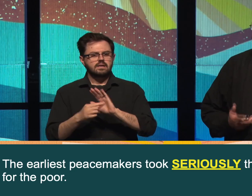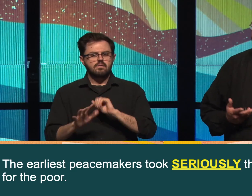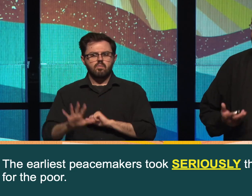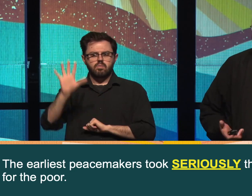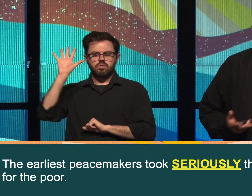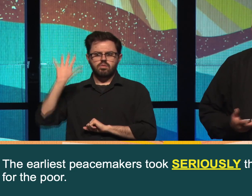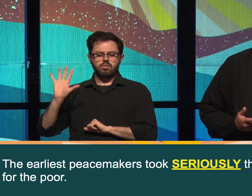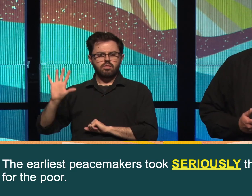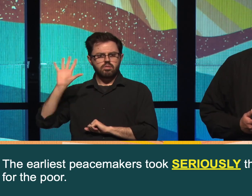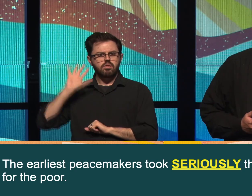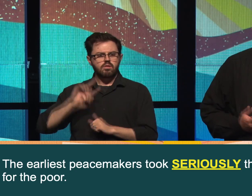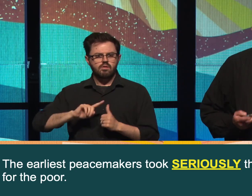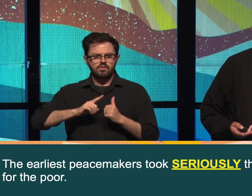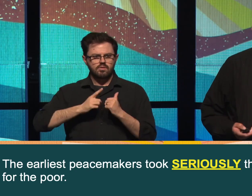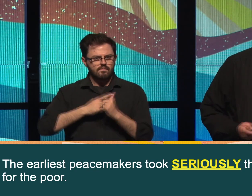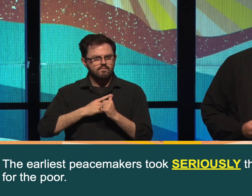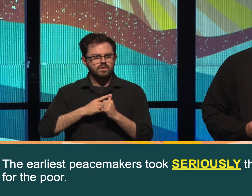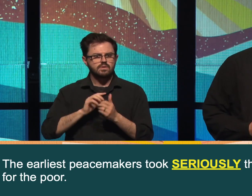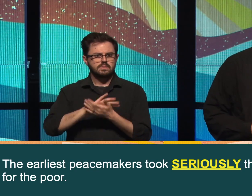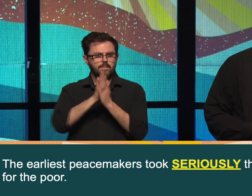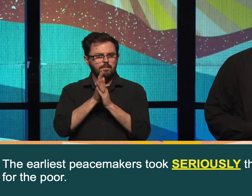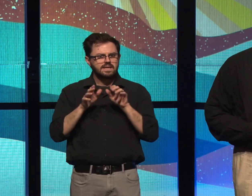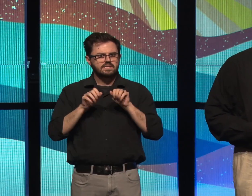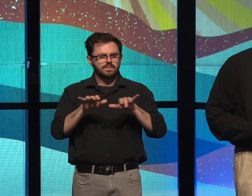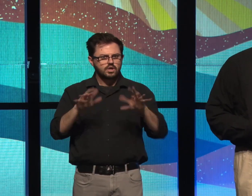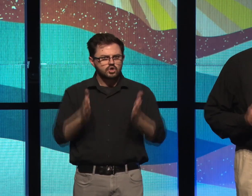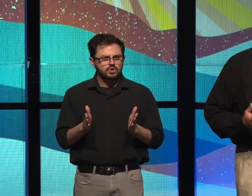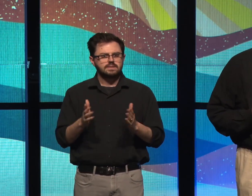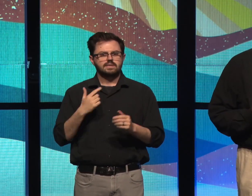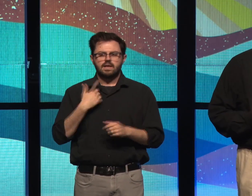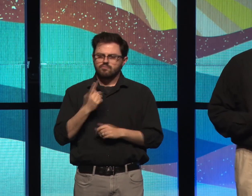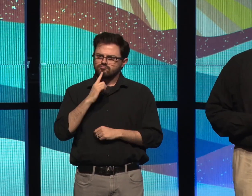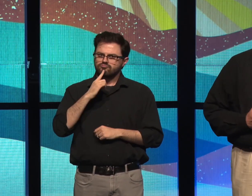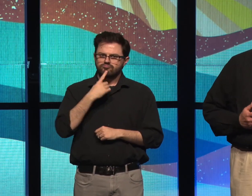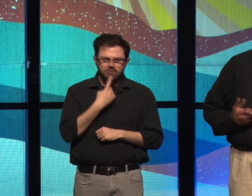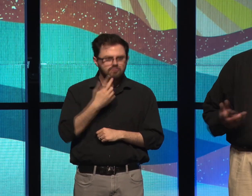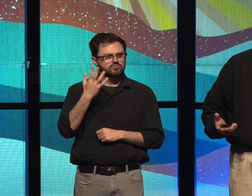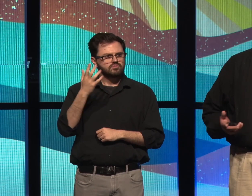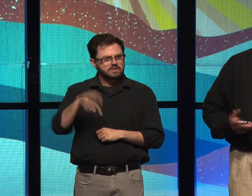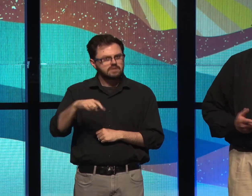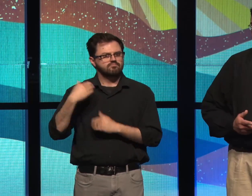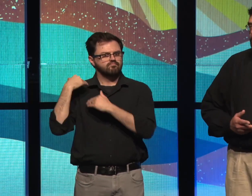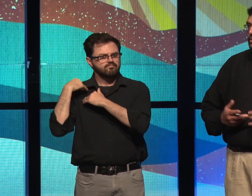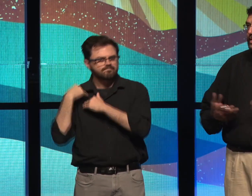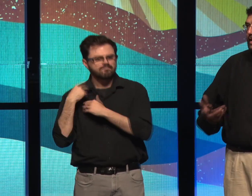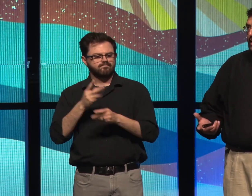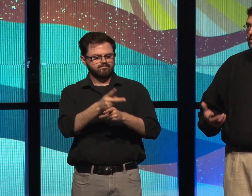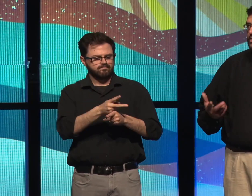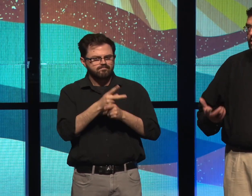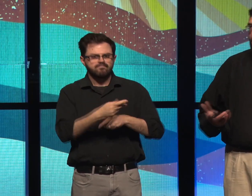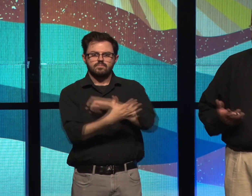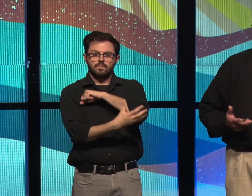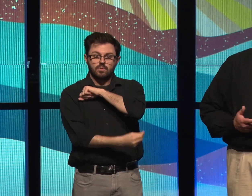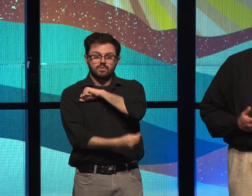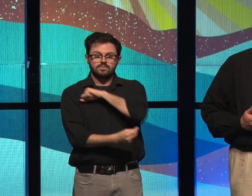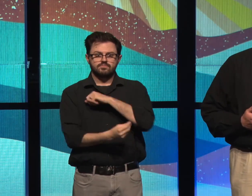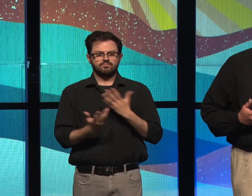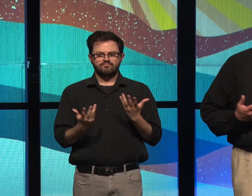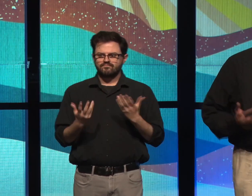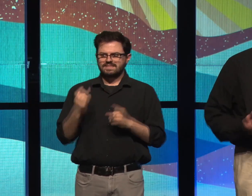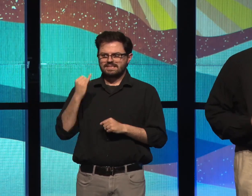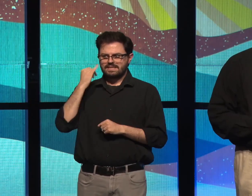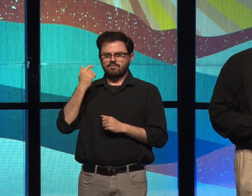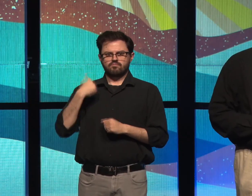the mandate to care for the poor. As Christians, we can look at the wisdom of Scripture to guide us in our